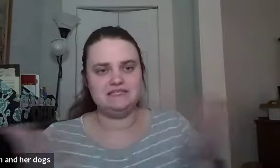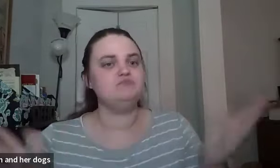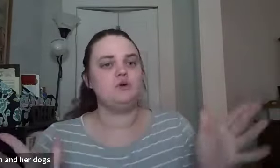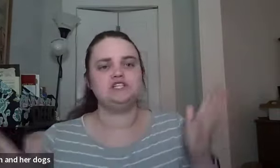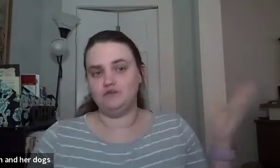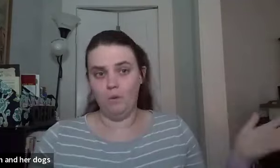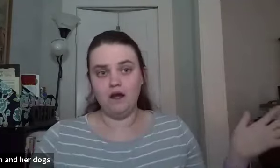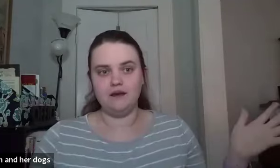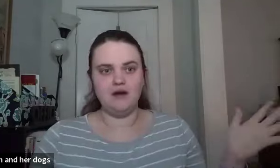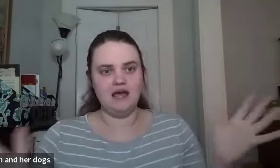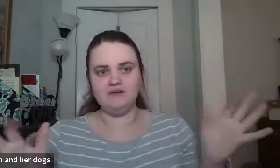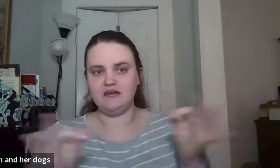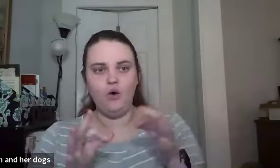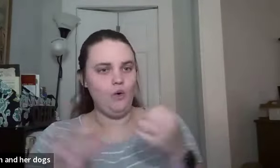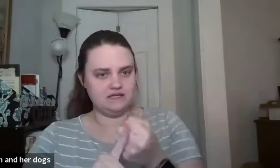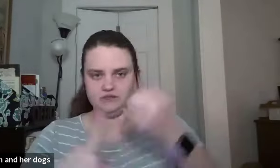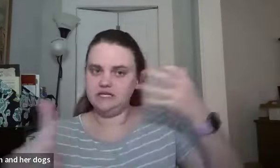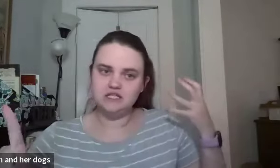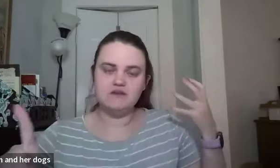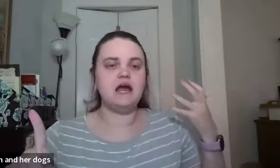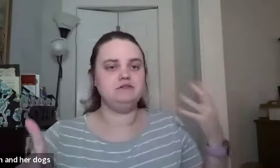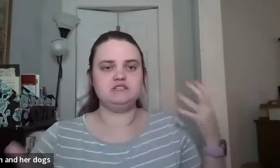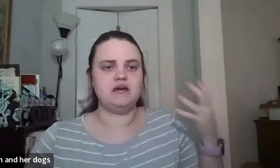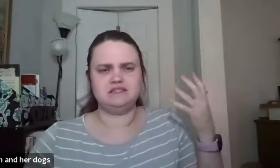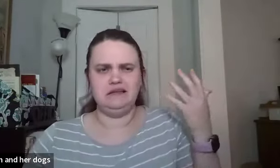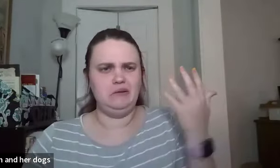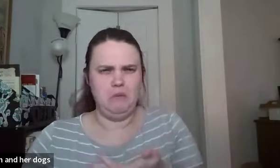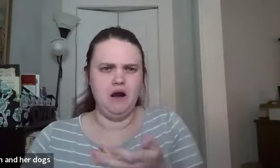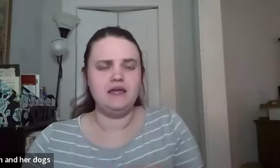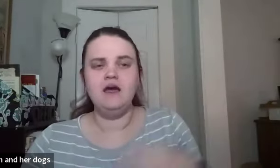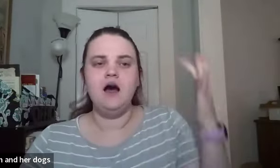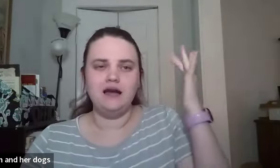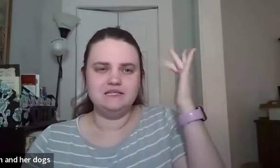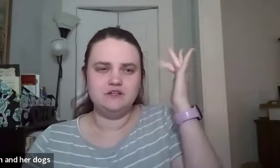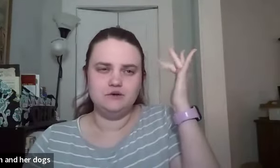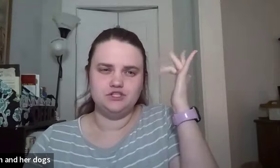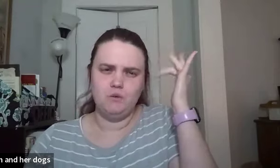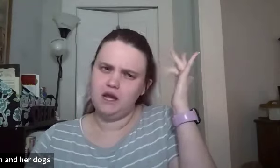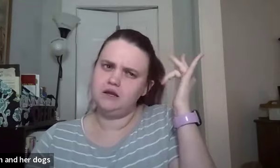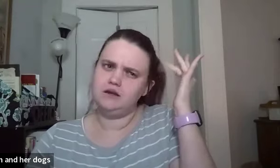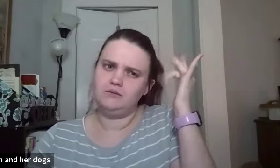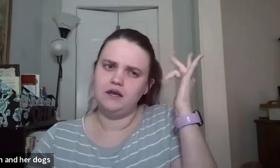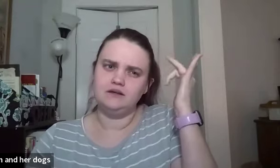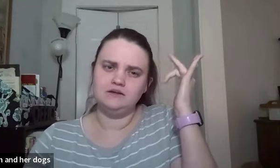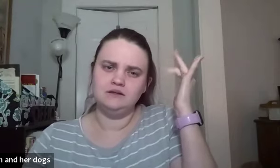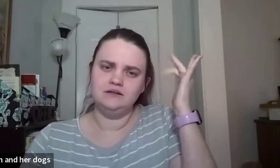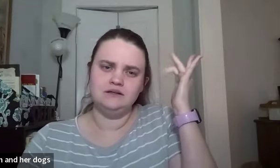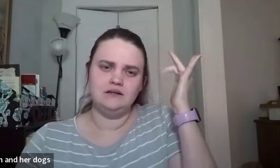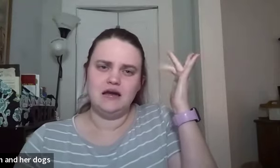simple question of why. I'm not having like a whole explanation of it. I just am asking like why. I typically would just go why. I don't